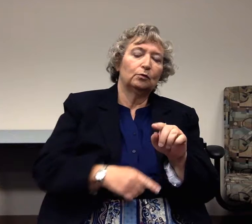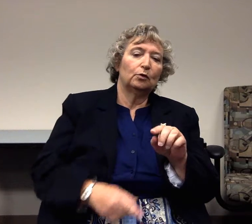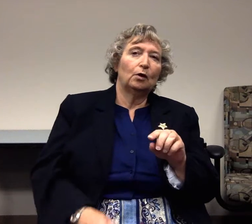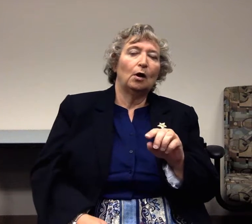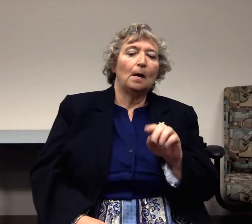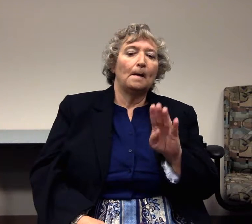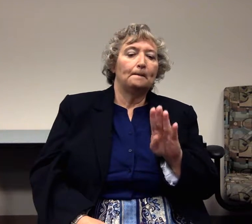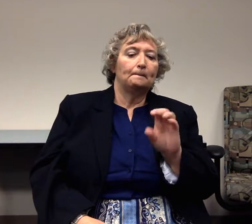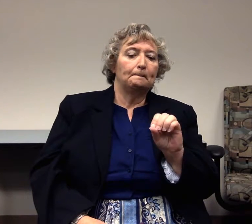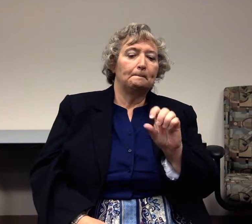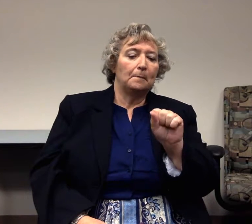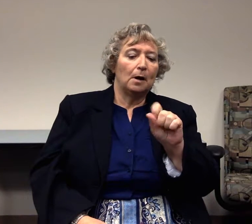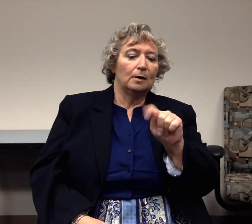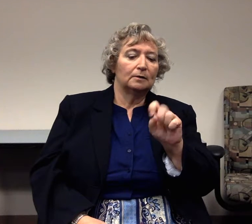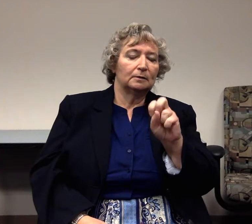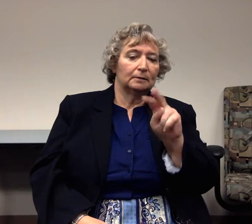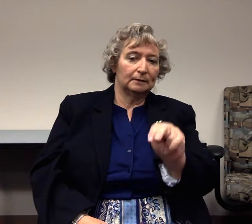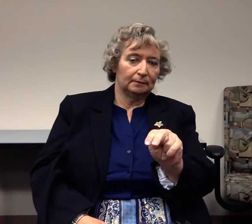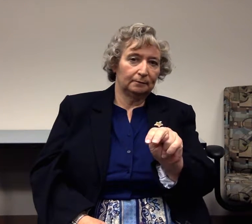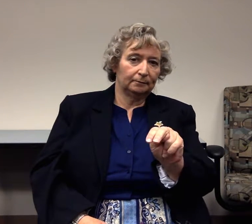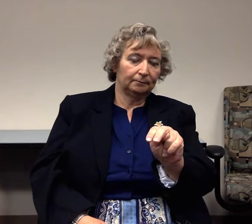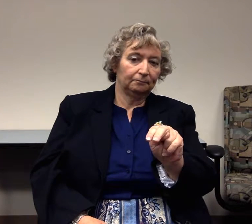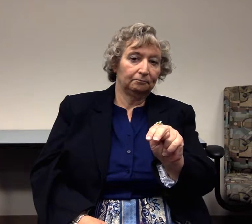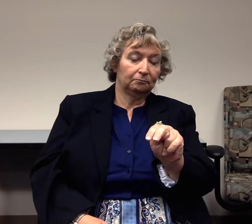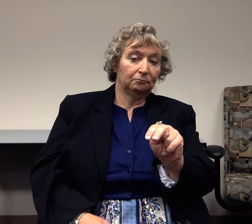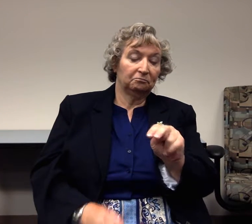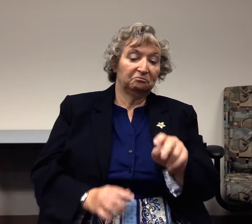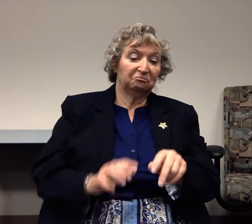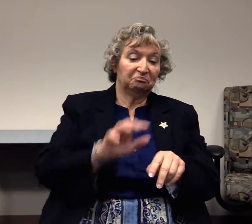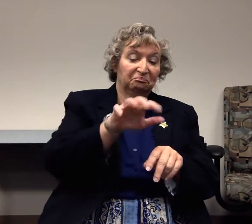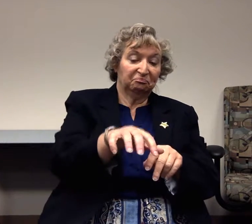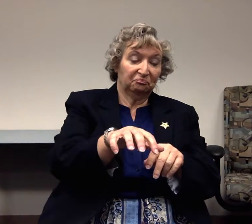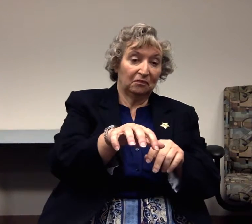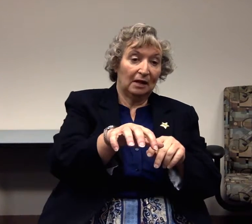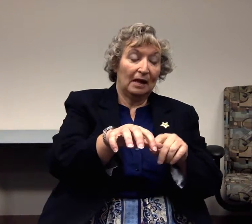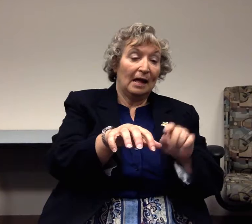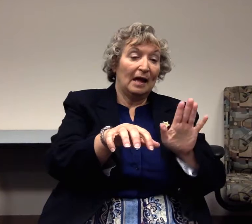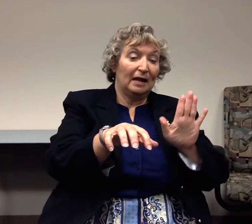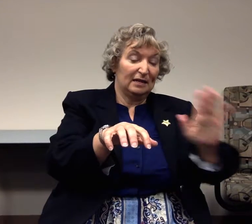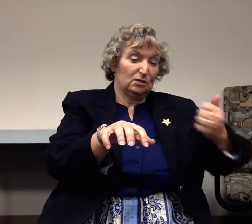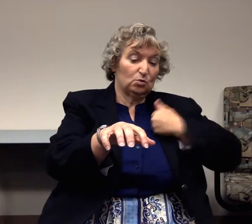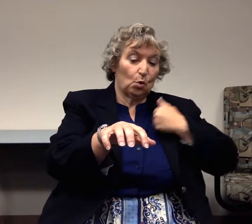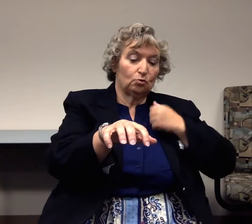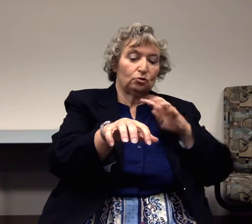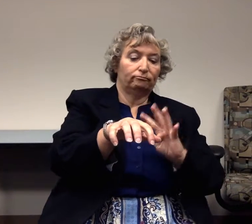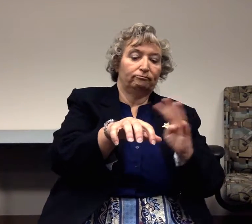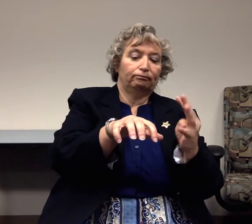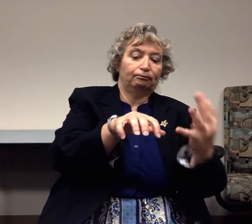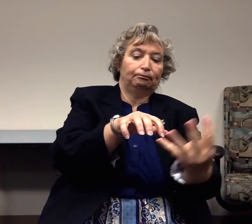And he surrounds the city with his troops. But something's missing. What still isn't there?